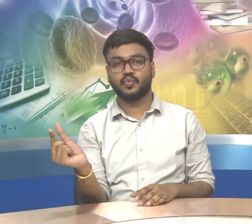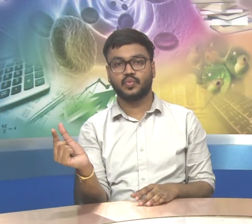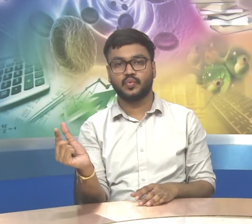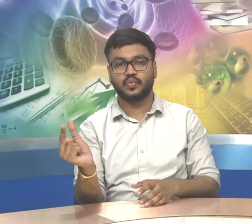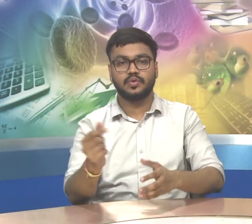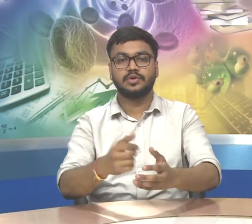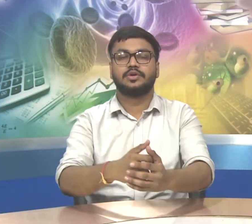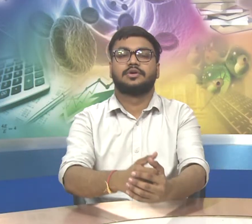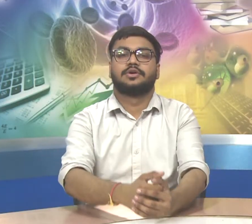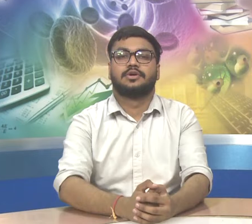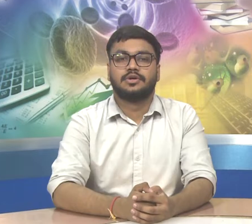atomic mass.